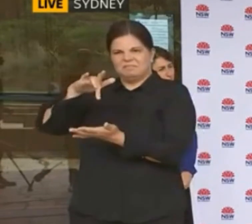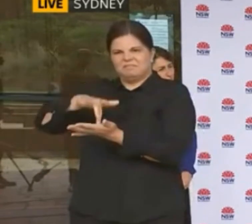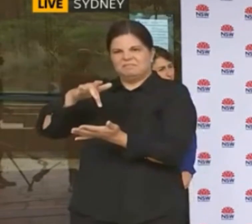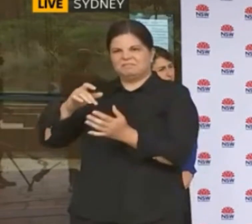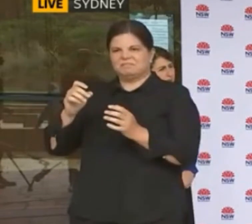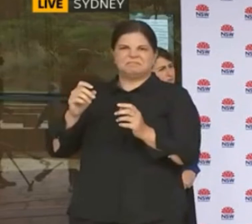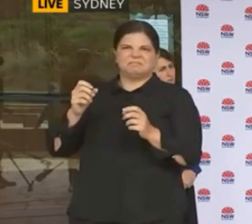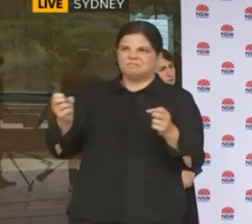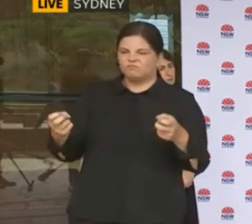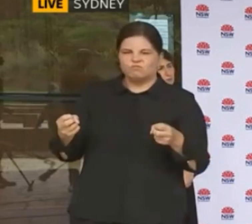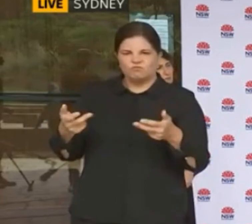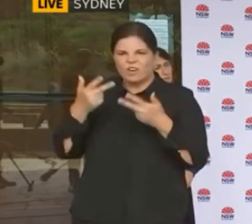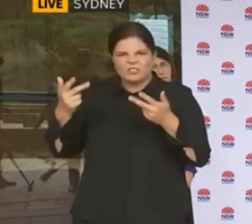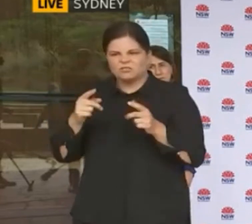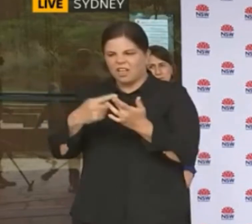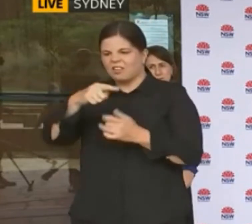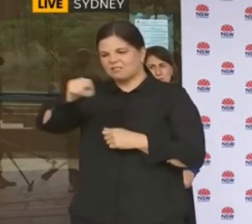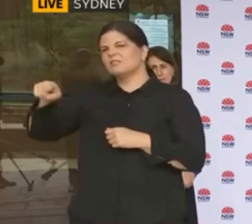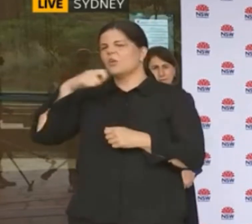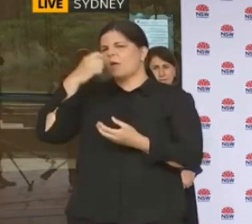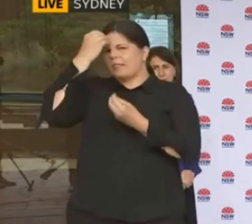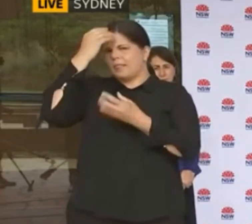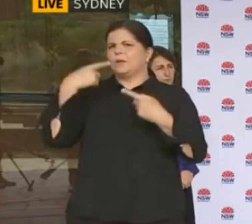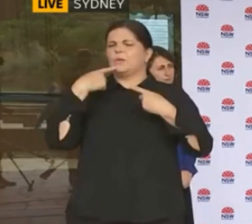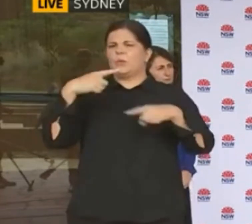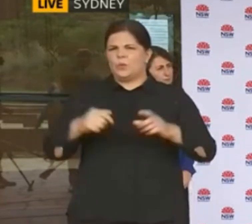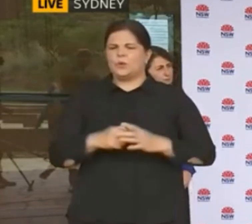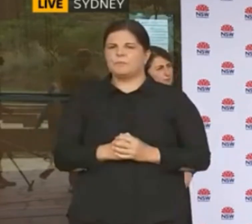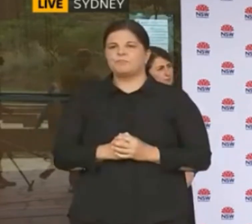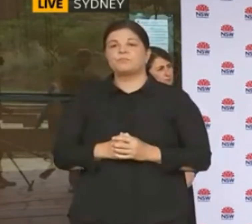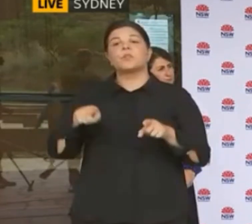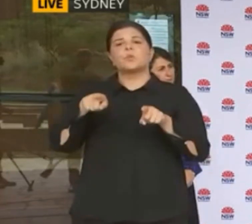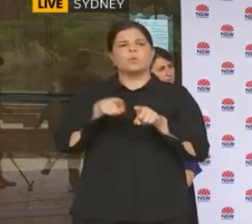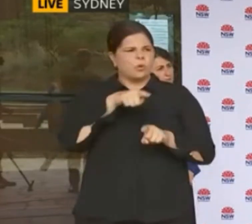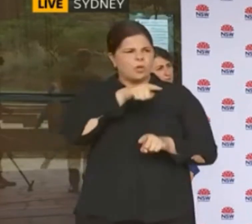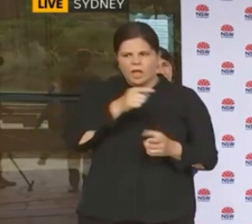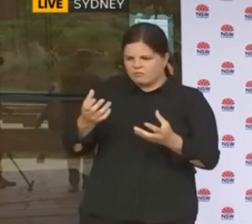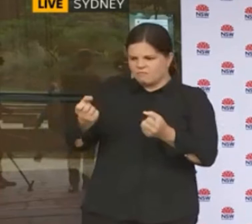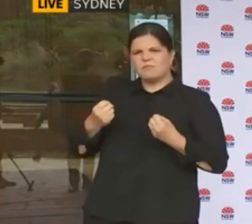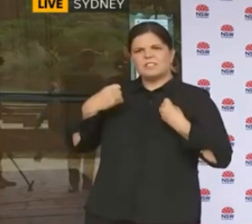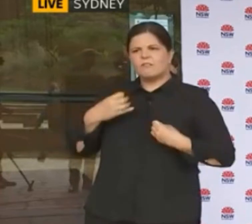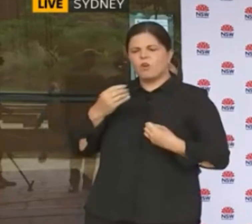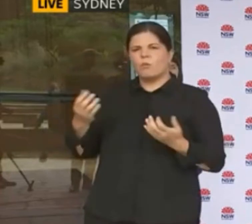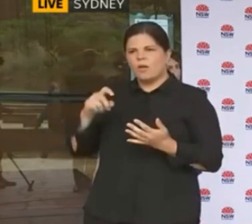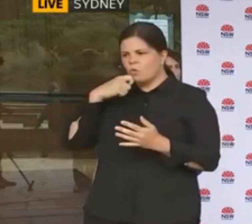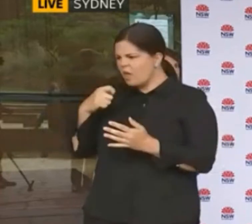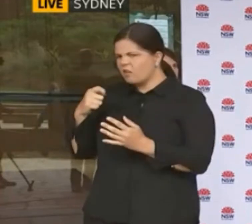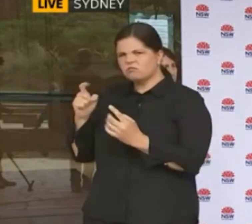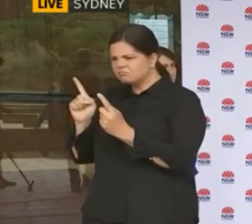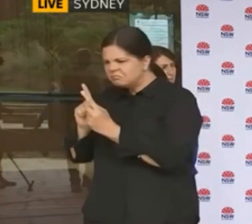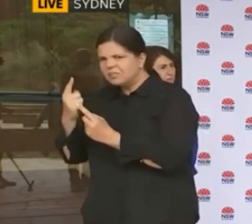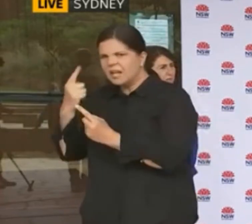issue information about any upstream investigations that we're undertaking. I suspect that will be later today. And where is the other person